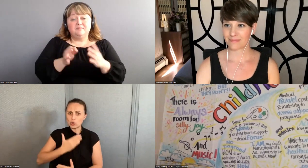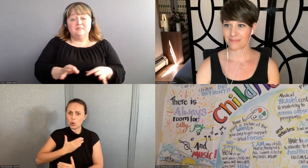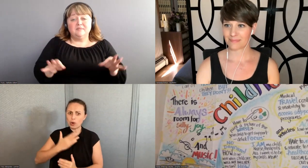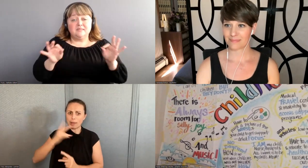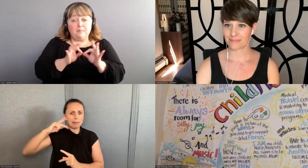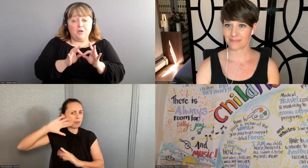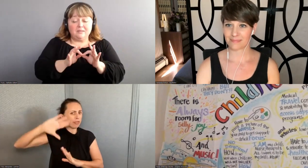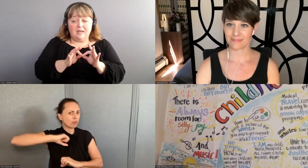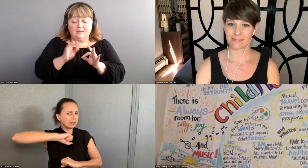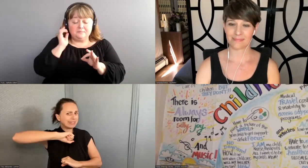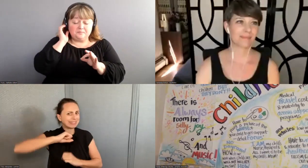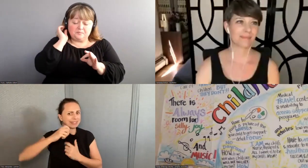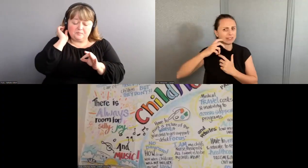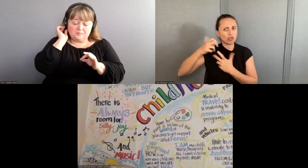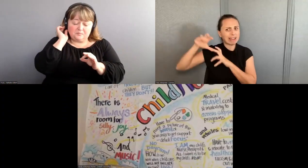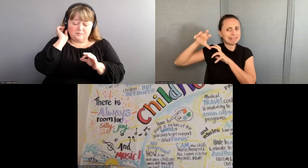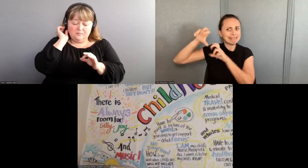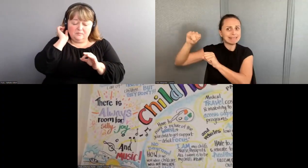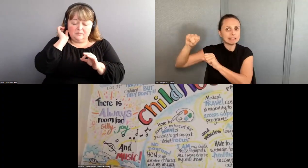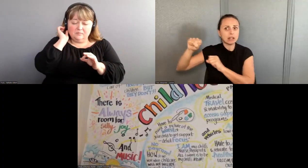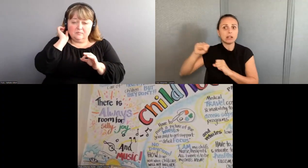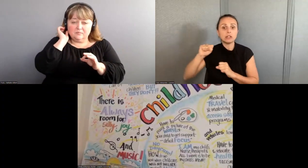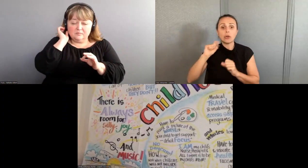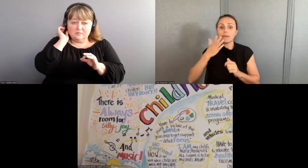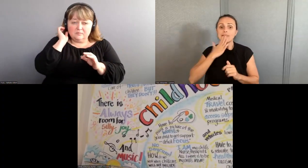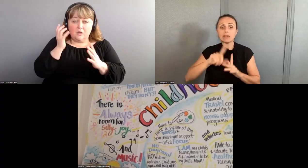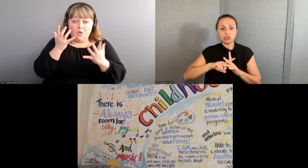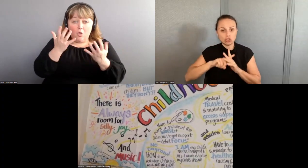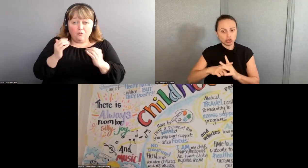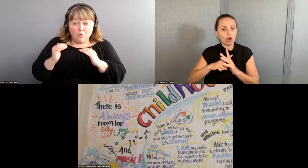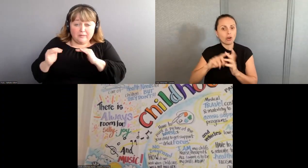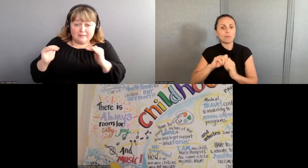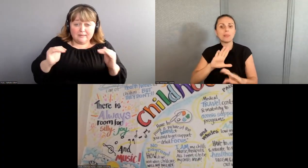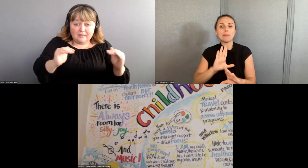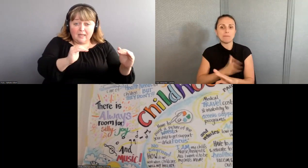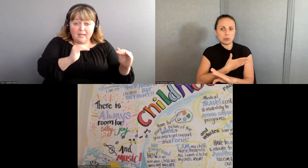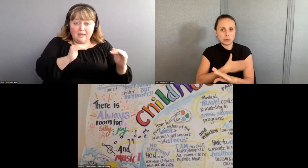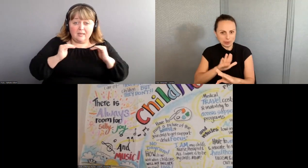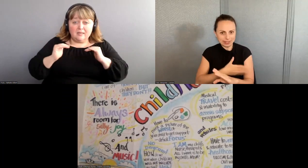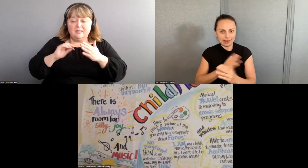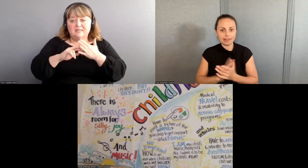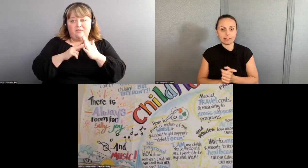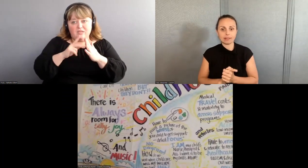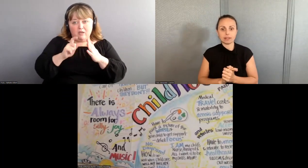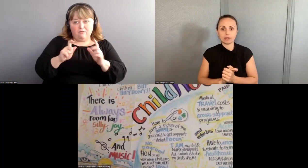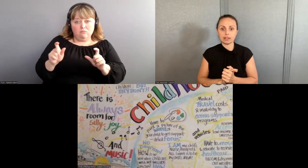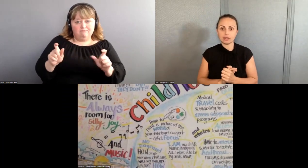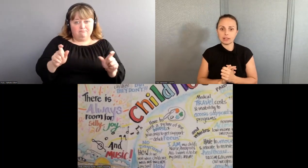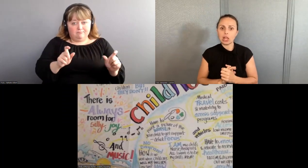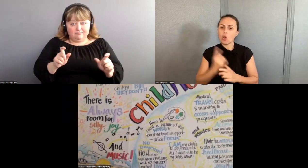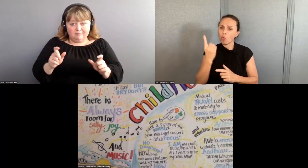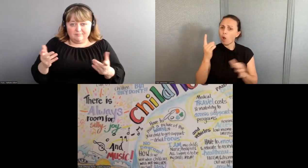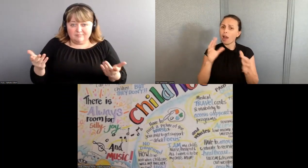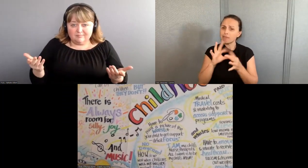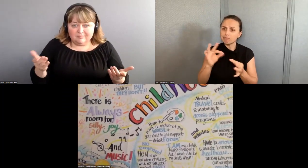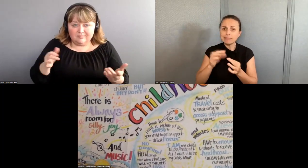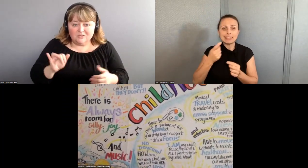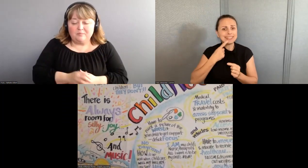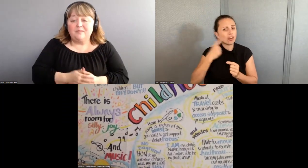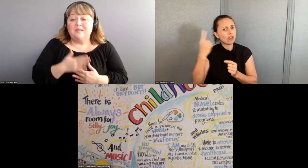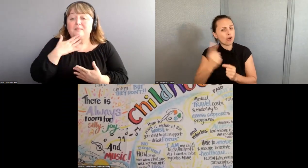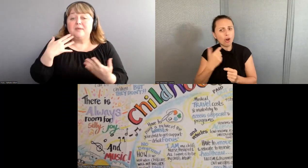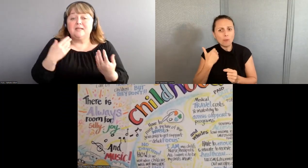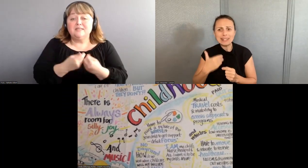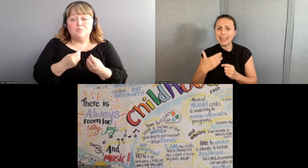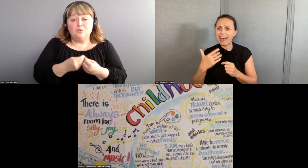any way we can claim it. So thank you for the start in music. And one of the things that was kind of said or sentiments is there's always room